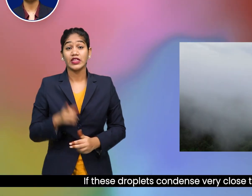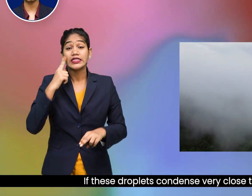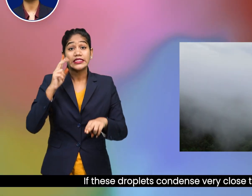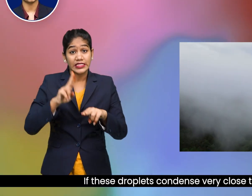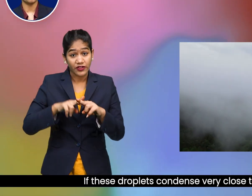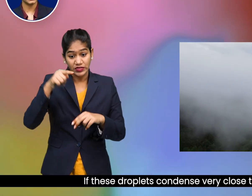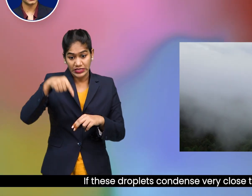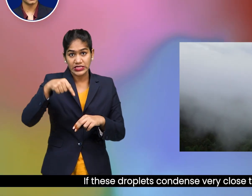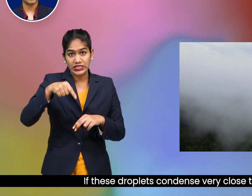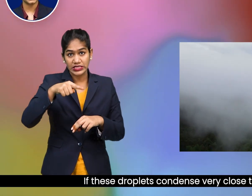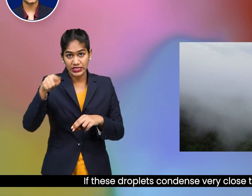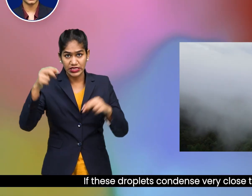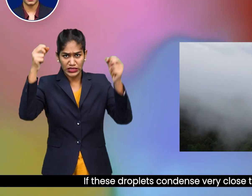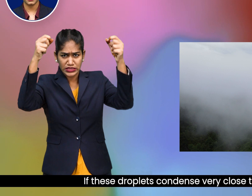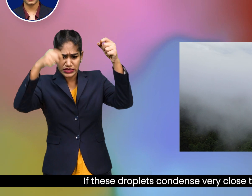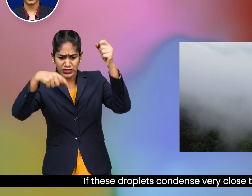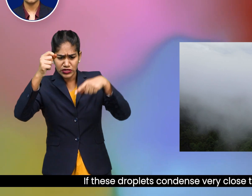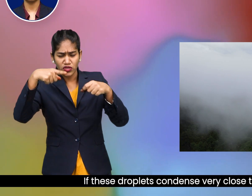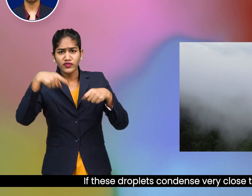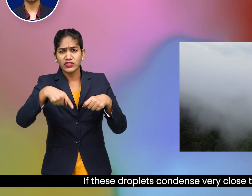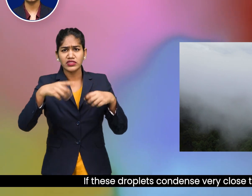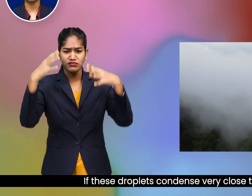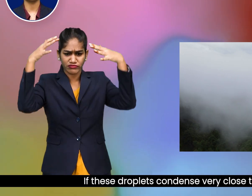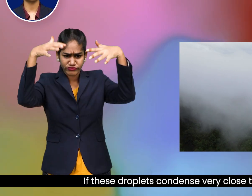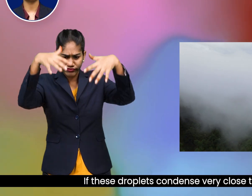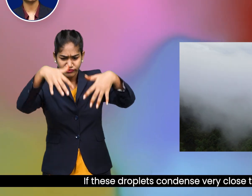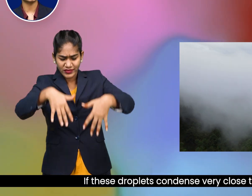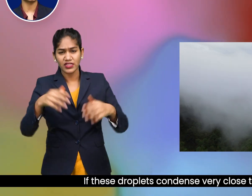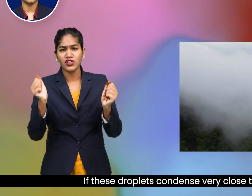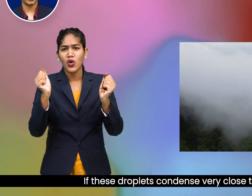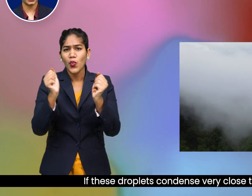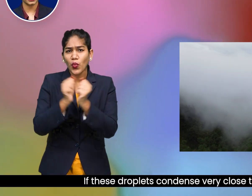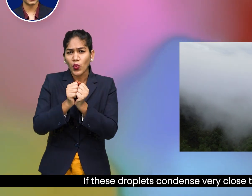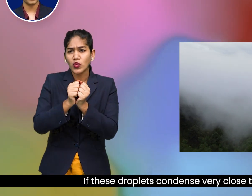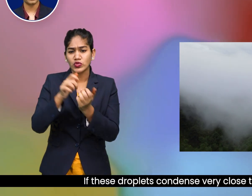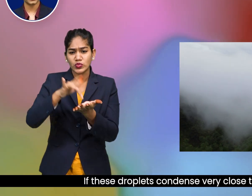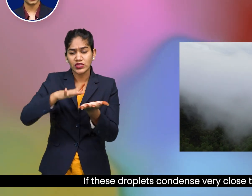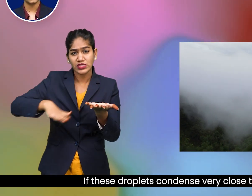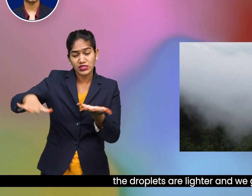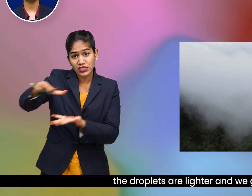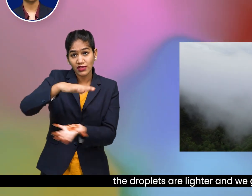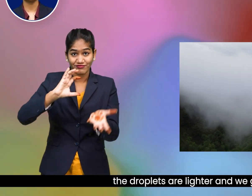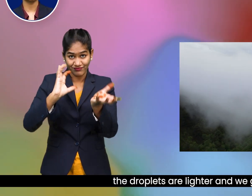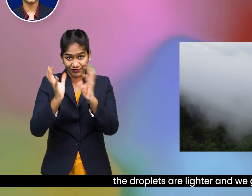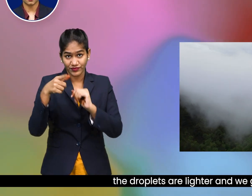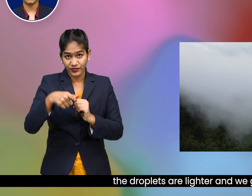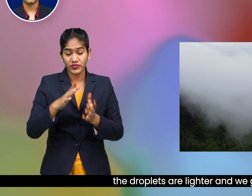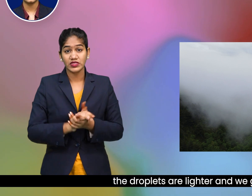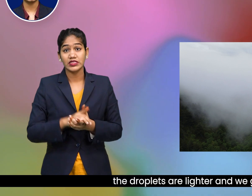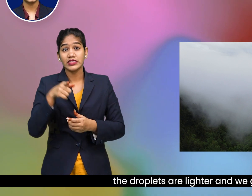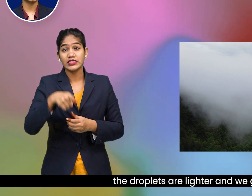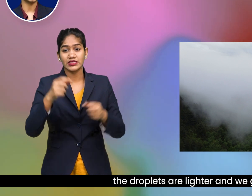If these droplets condense very close to Earth's surface, the droplets